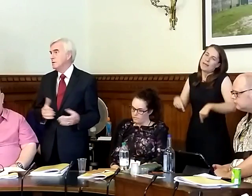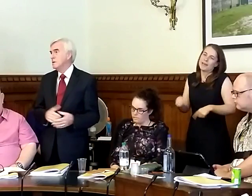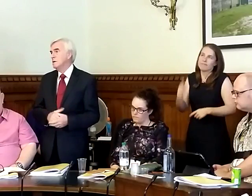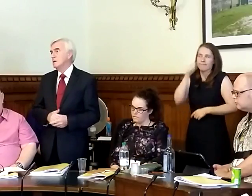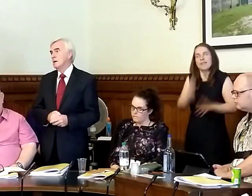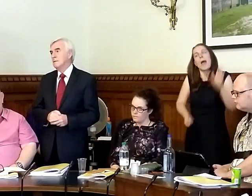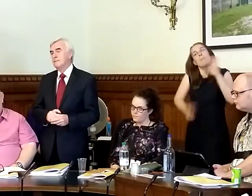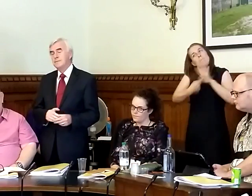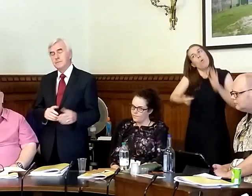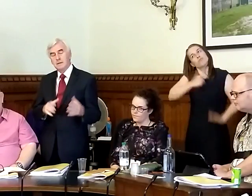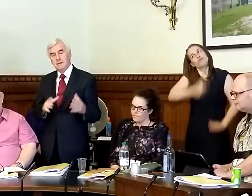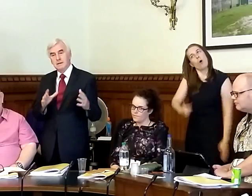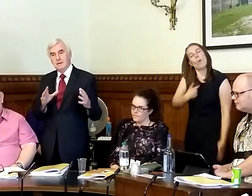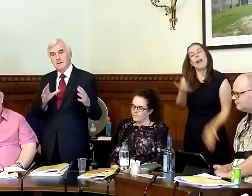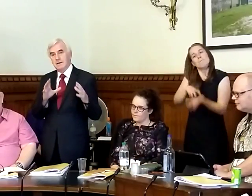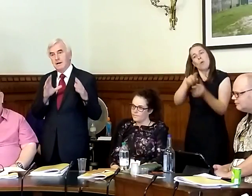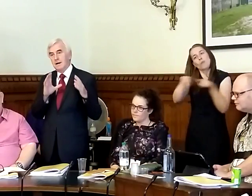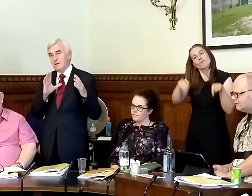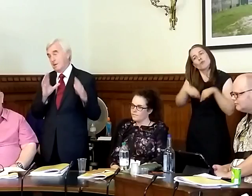booking the room.